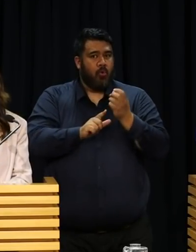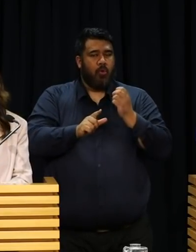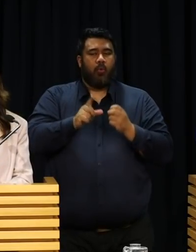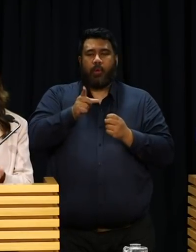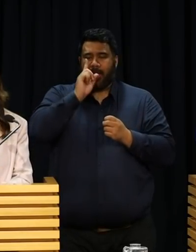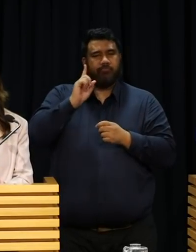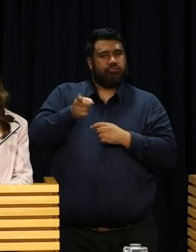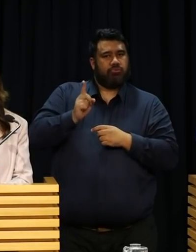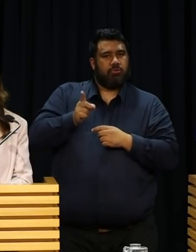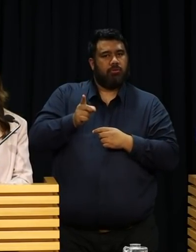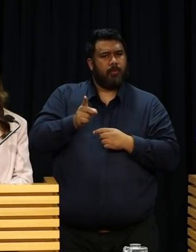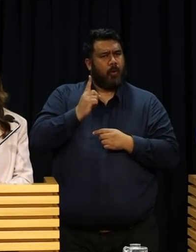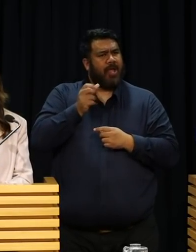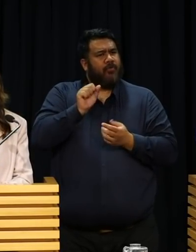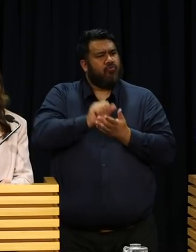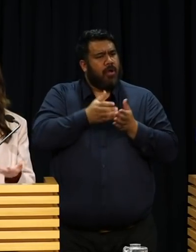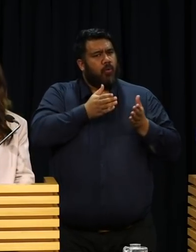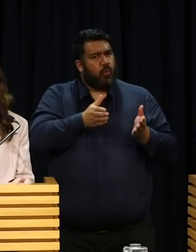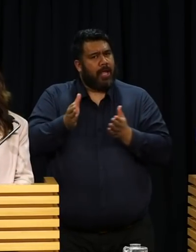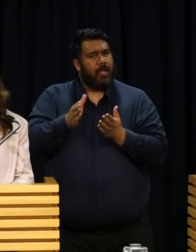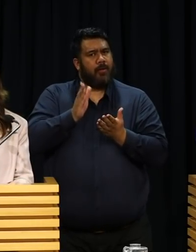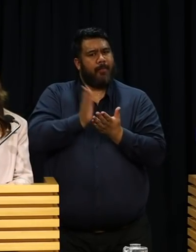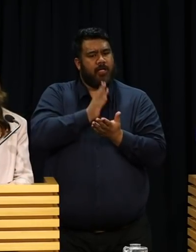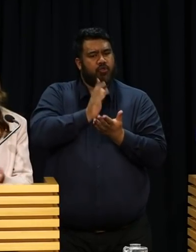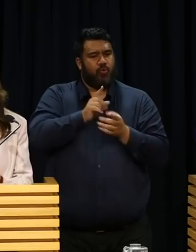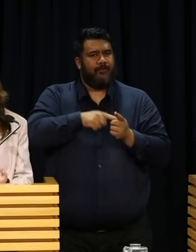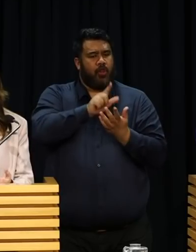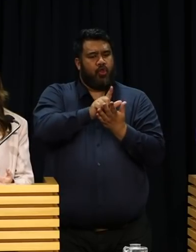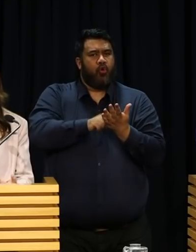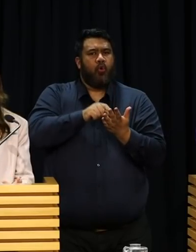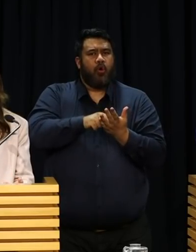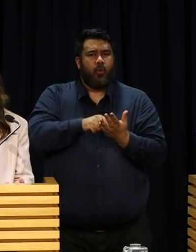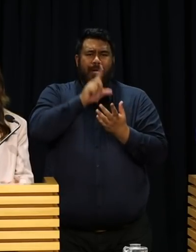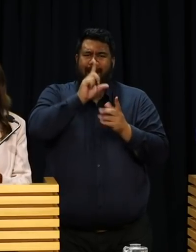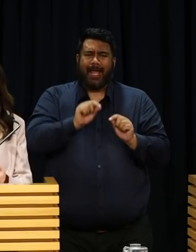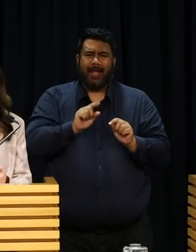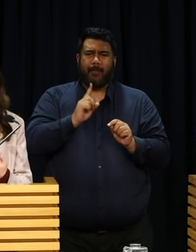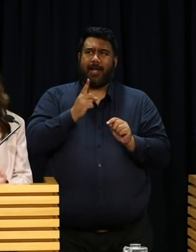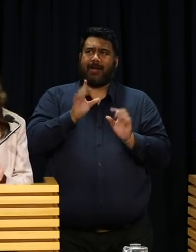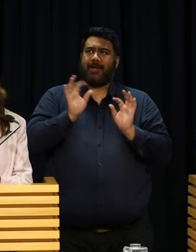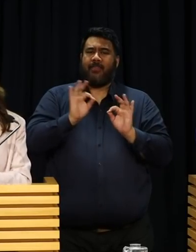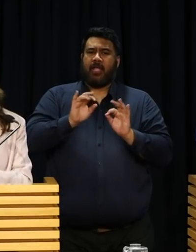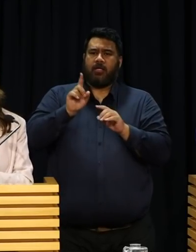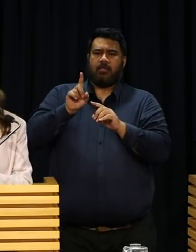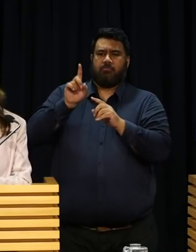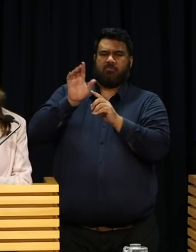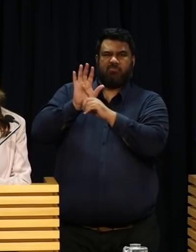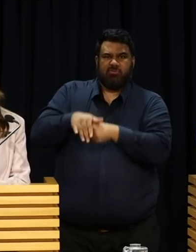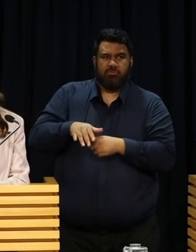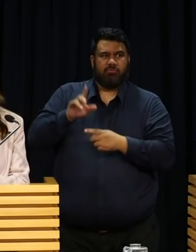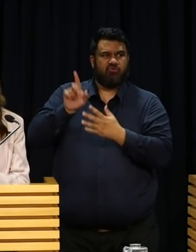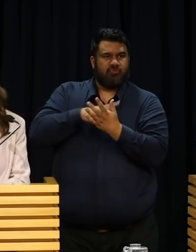to enforce legislation that do not lead to discriminatory practice or really extraordinarily